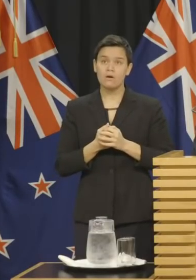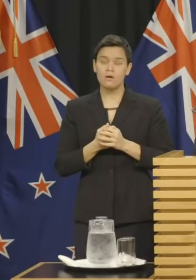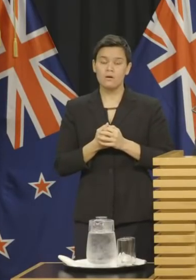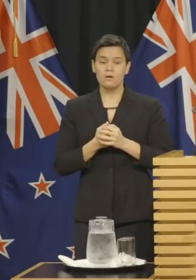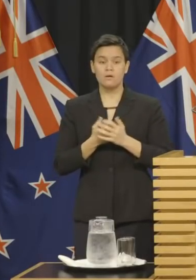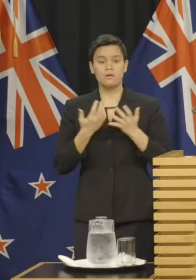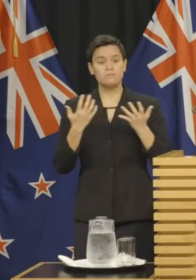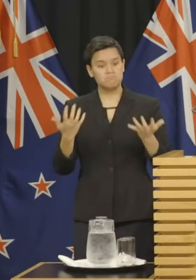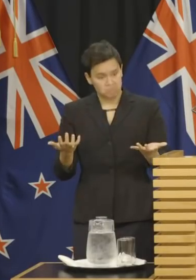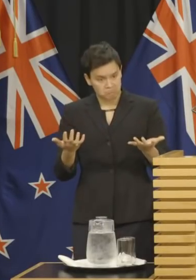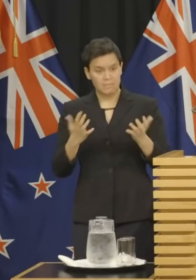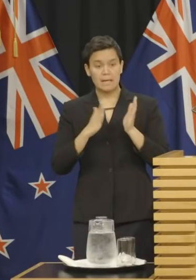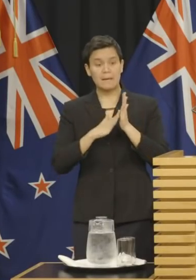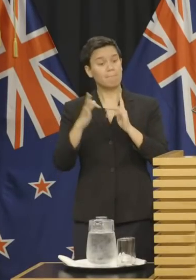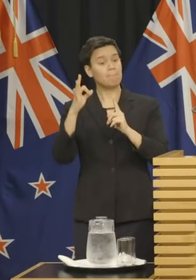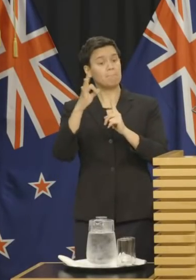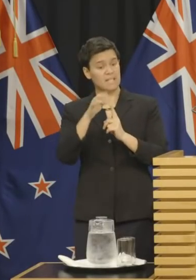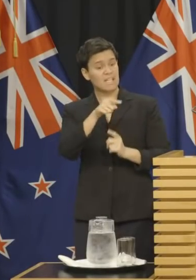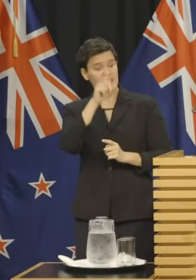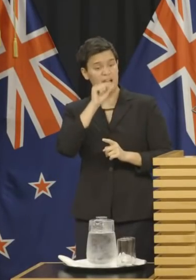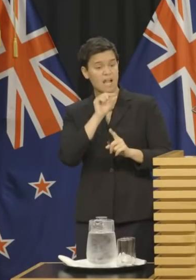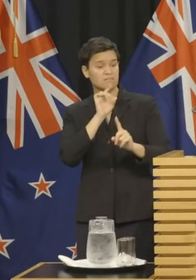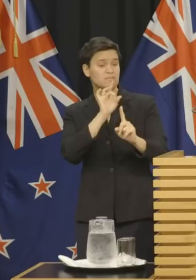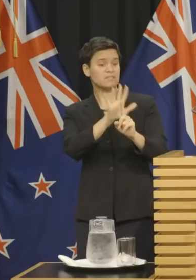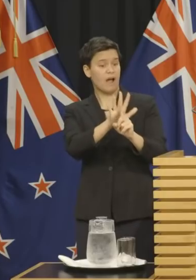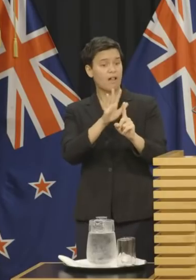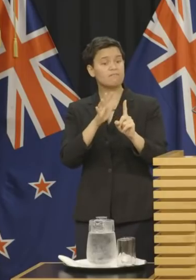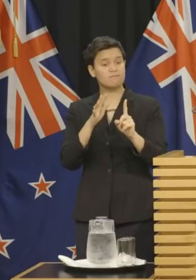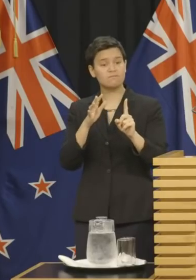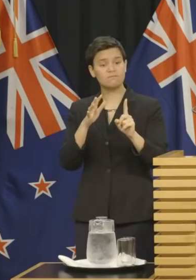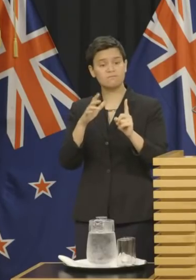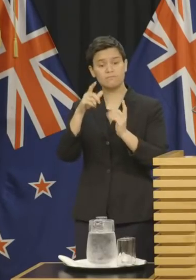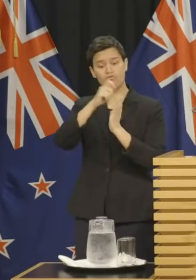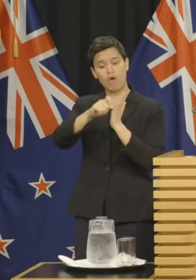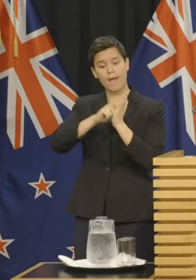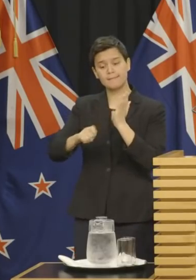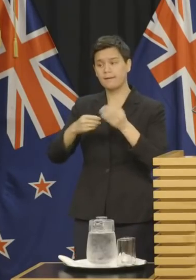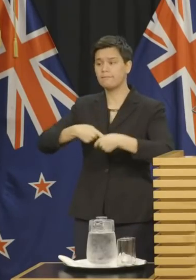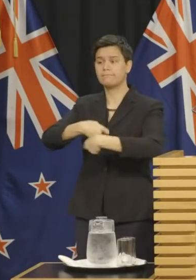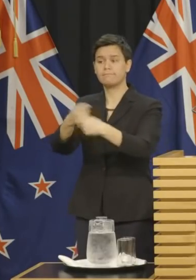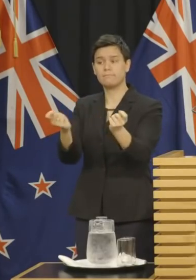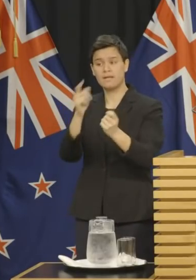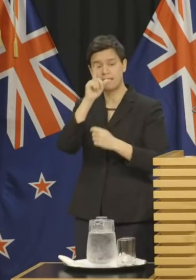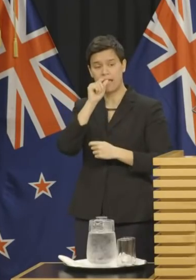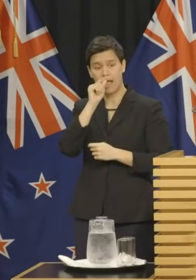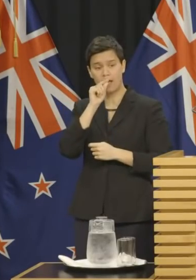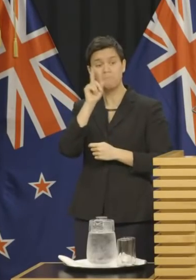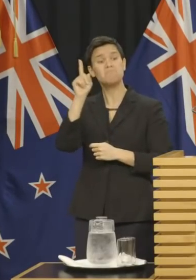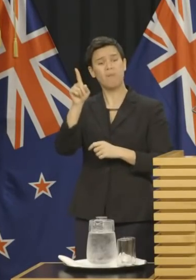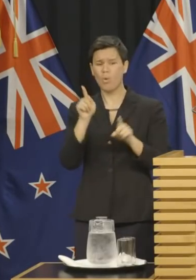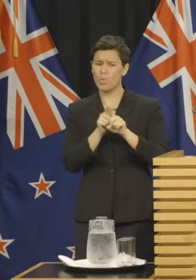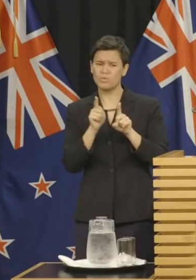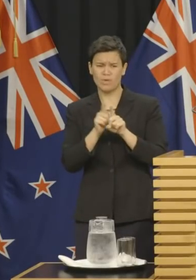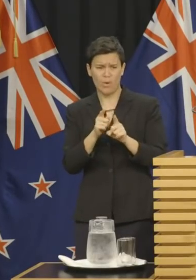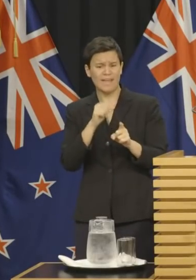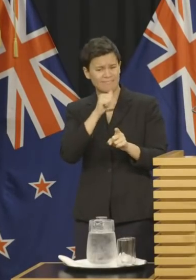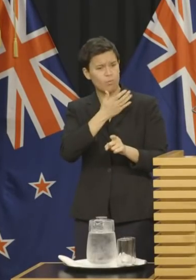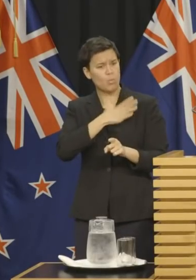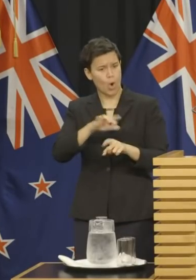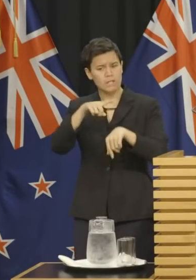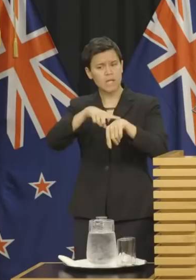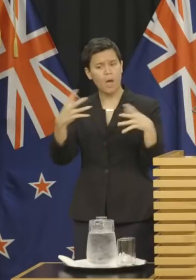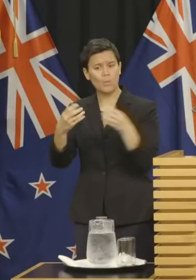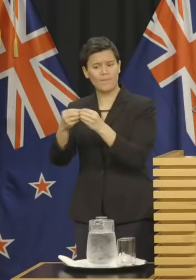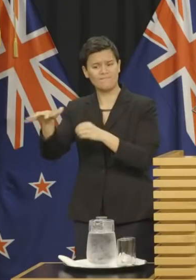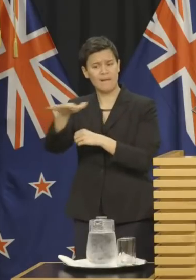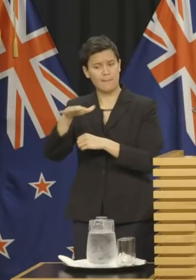to put something in writing. I think it's also not an unreasonable expectation if he's making sure he's spending a bit of time with his family too.